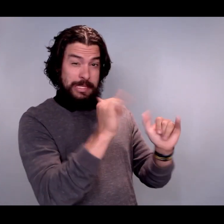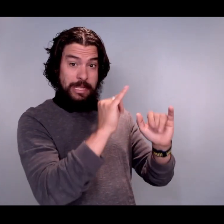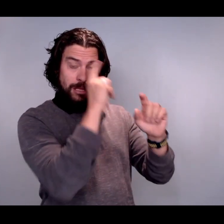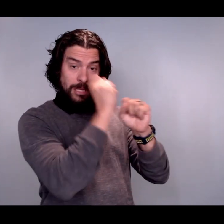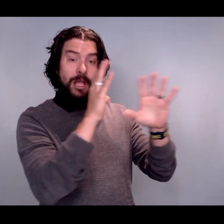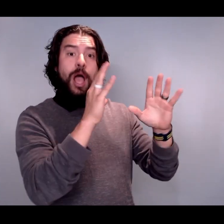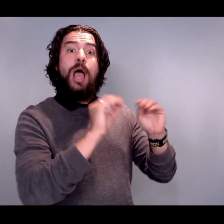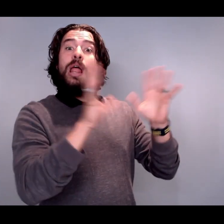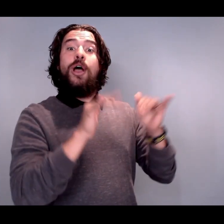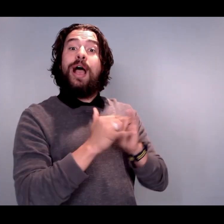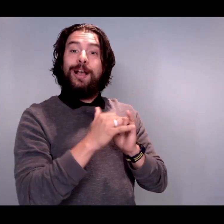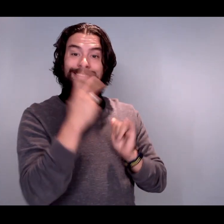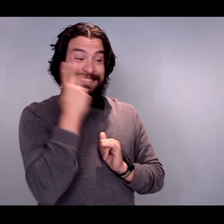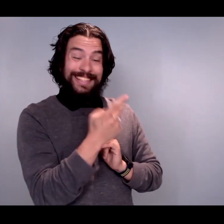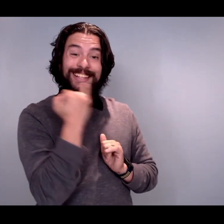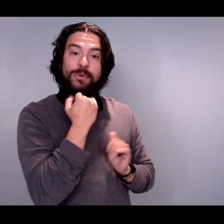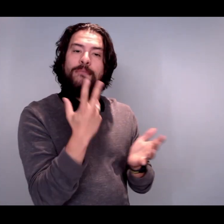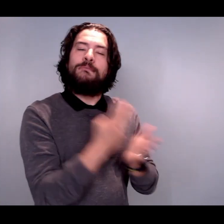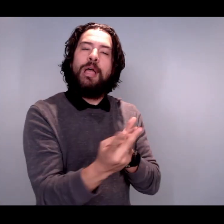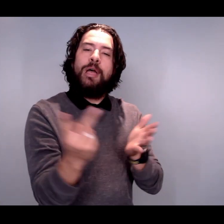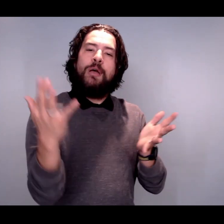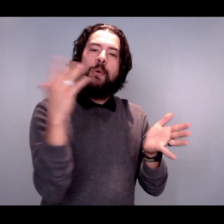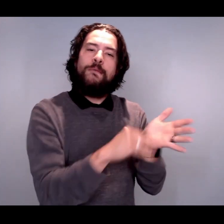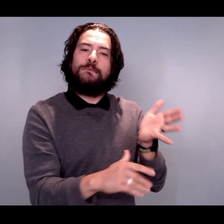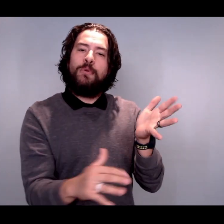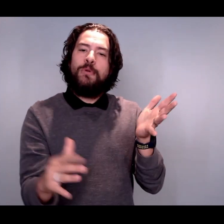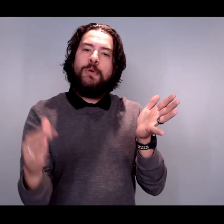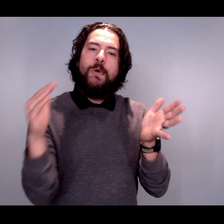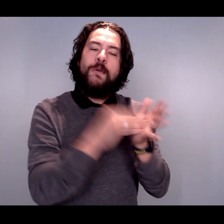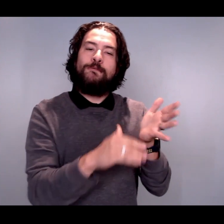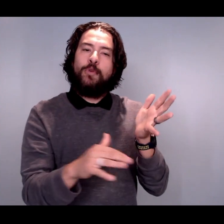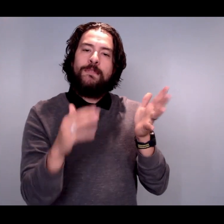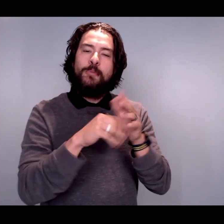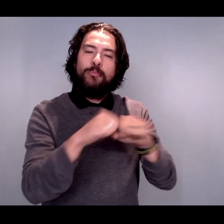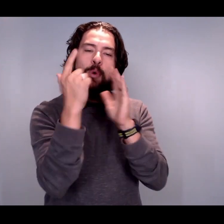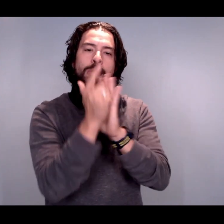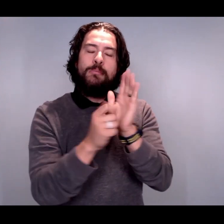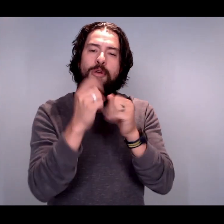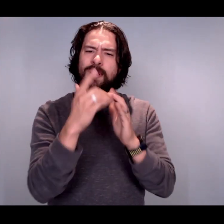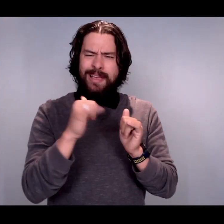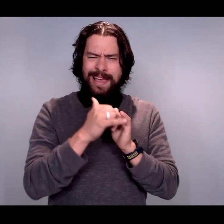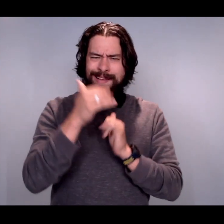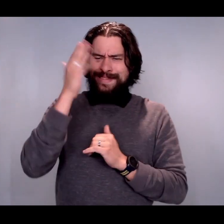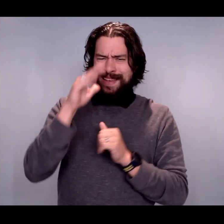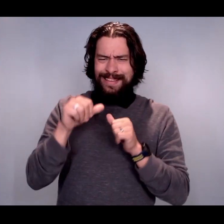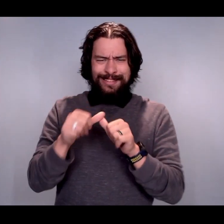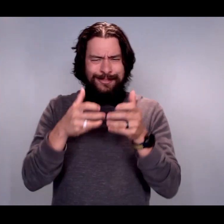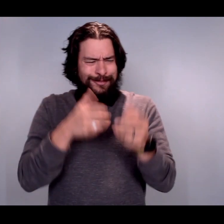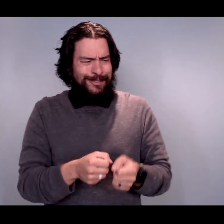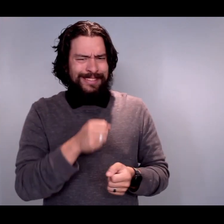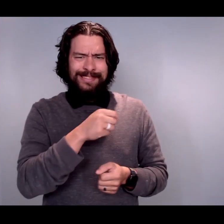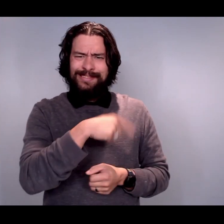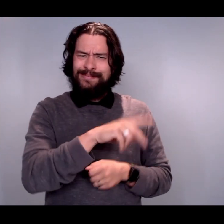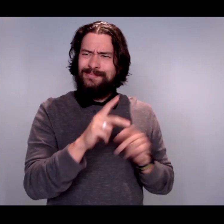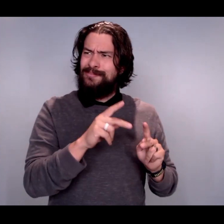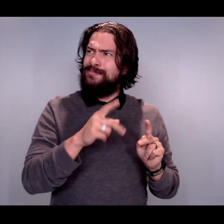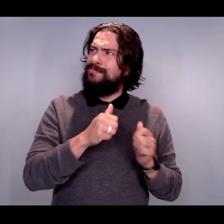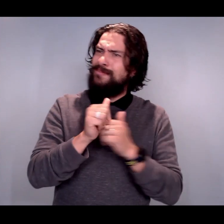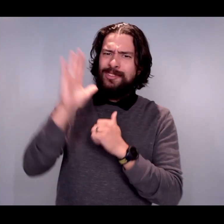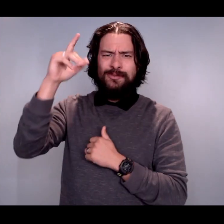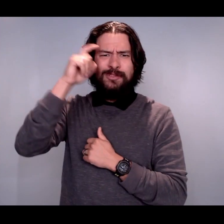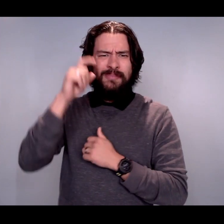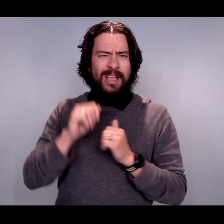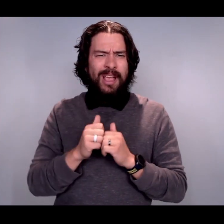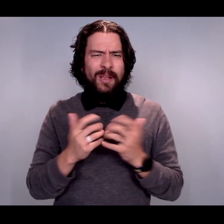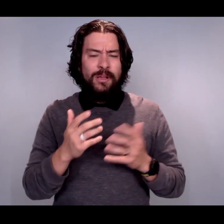at fulfilling the law over and over. How is God going to get humans to trust his wisdom? Well, Moses and the prophets after